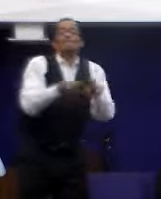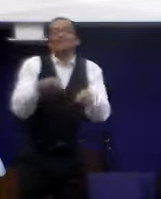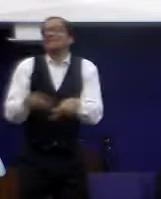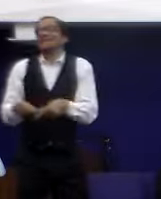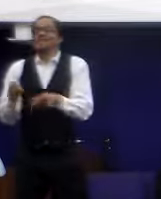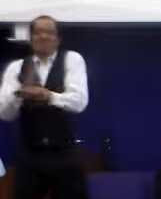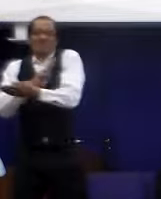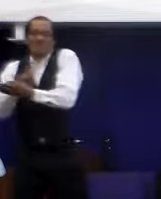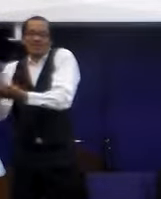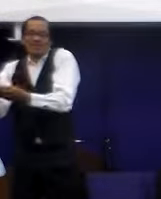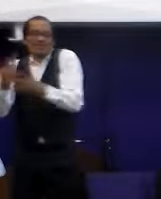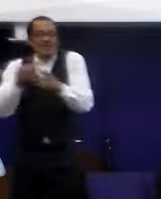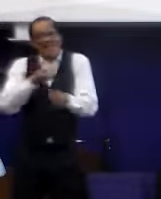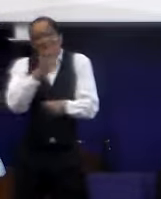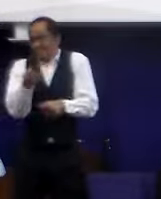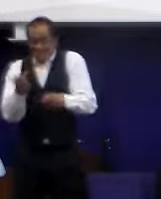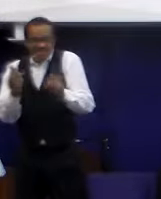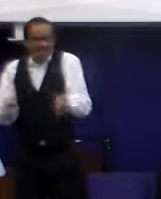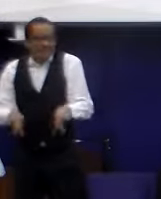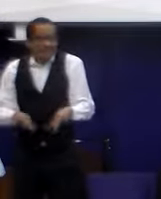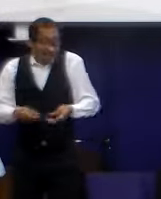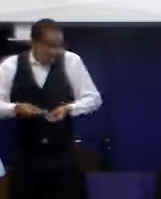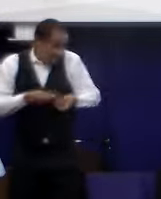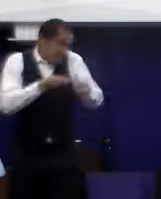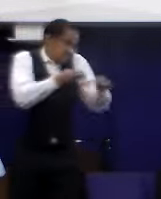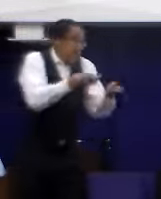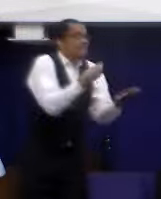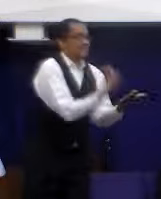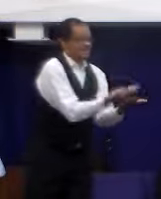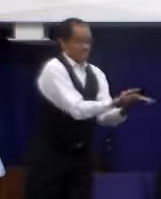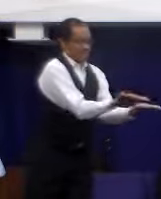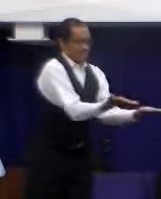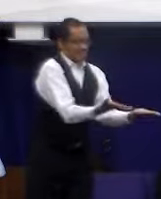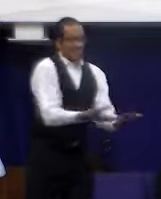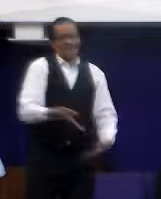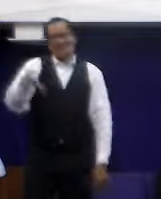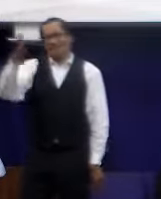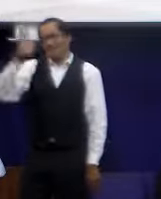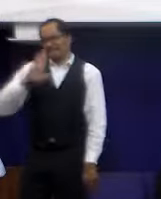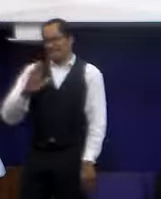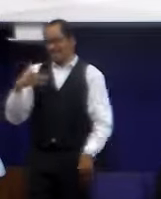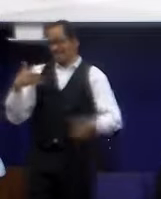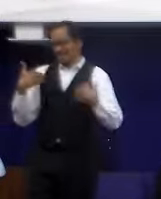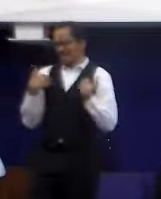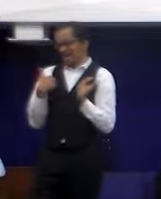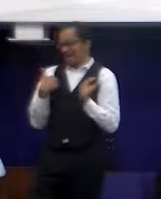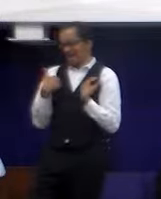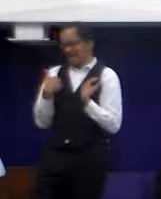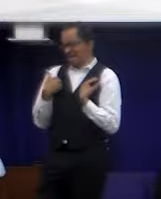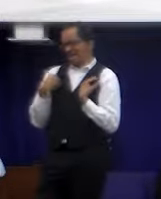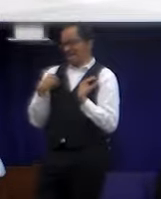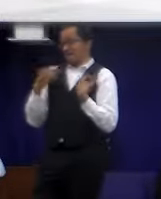going to obey him, that's going to give the money to you that you need. That's right. God don't have any dollar bills up